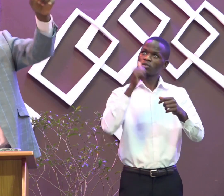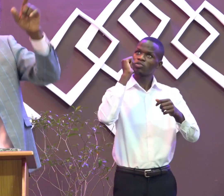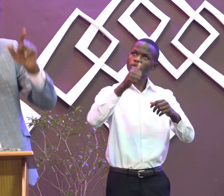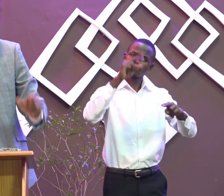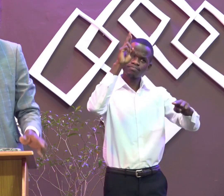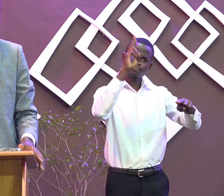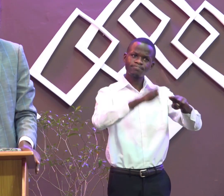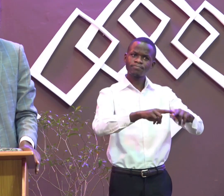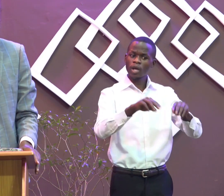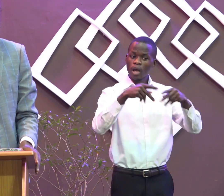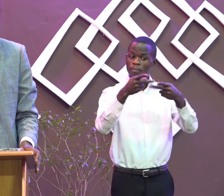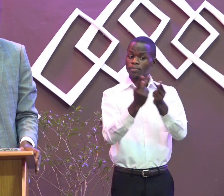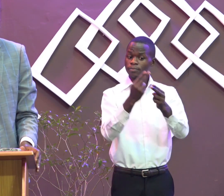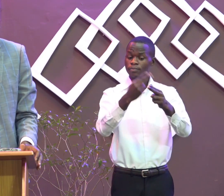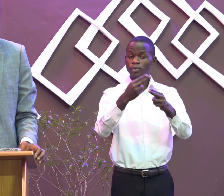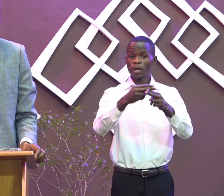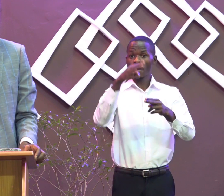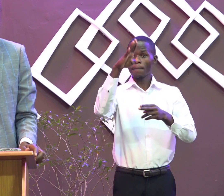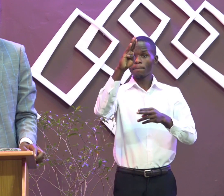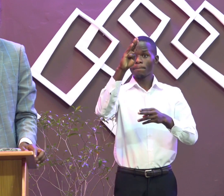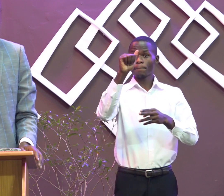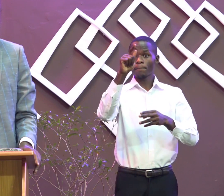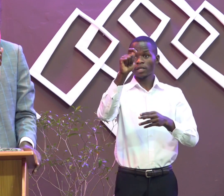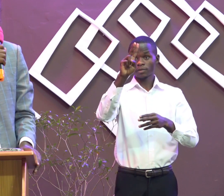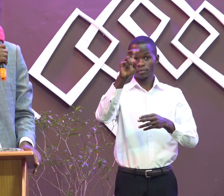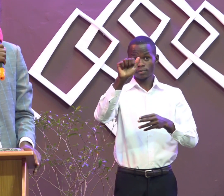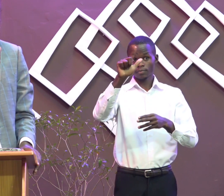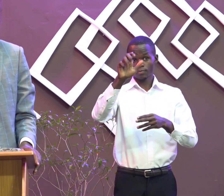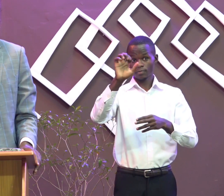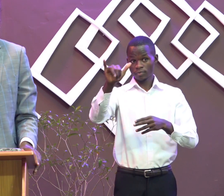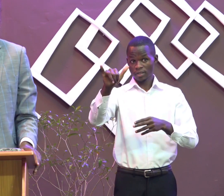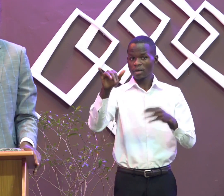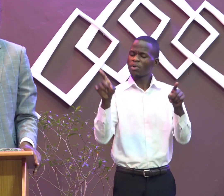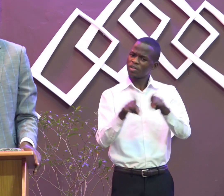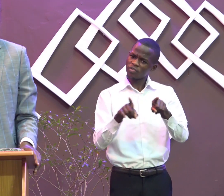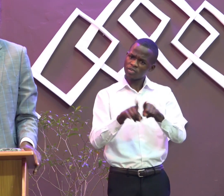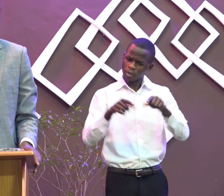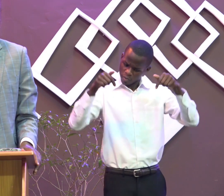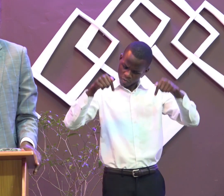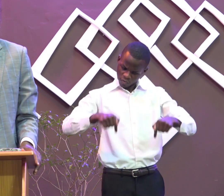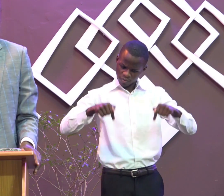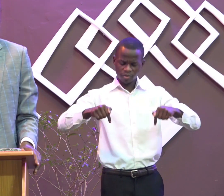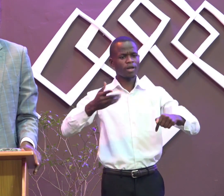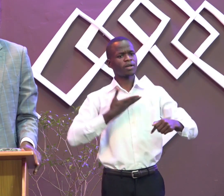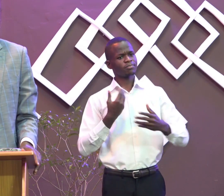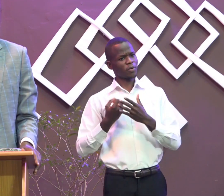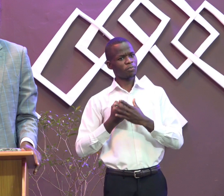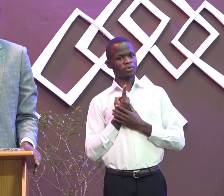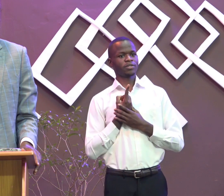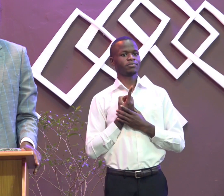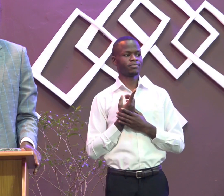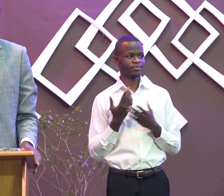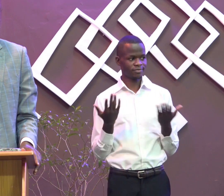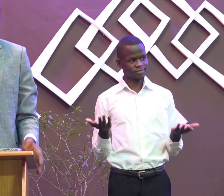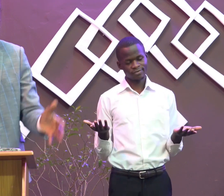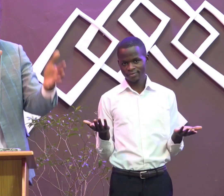Bativa. It was at Bativa. Kati n'olu walere labo mukisabe gunkutte. Even today you see how the opportunity has